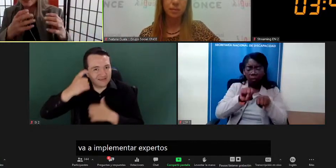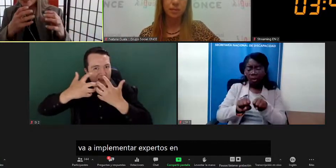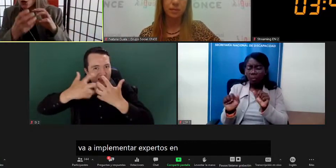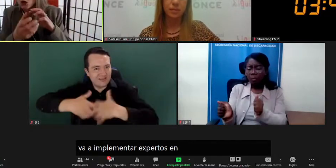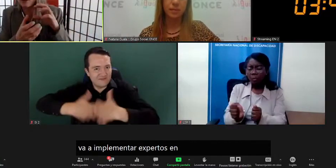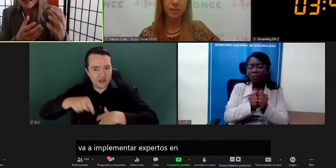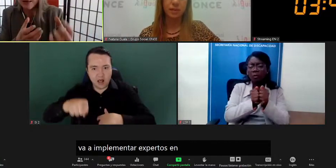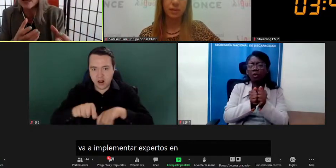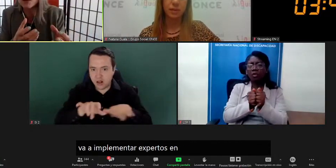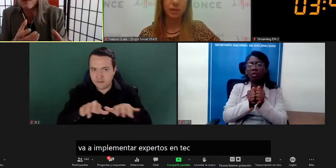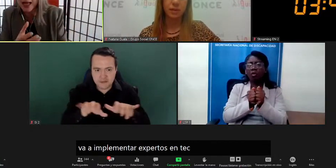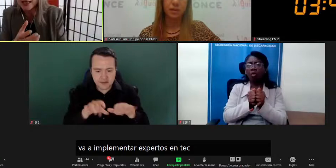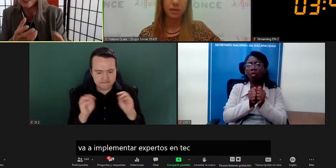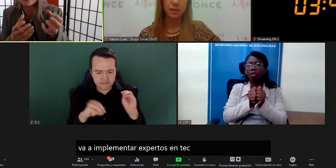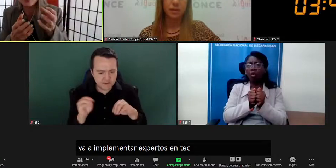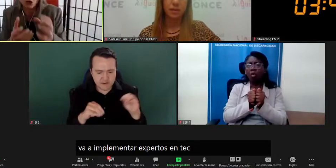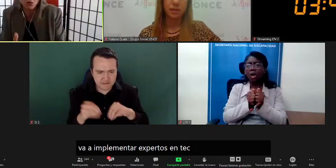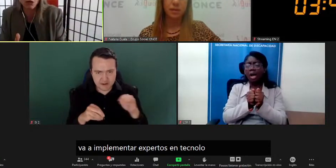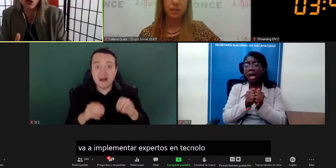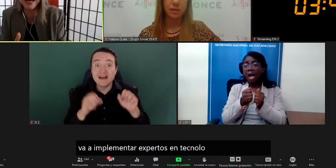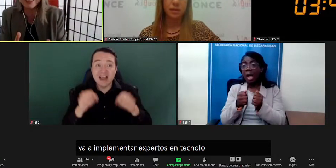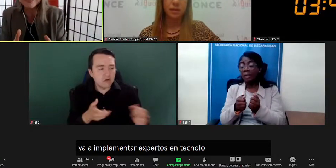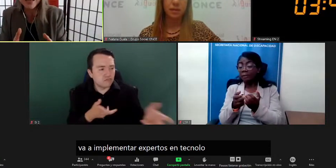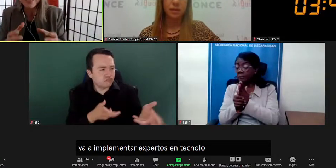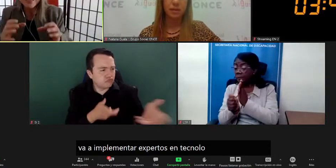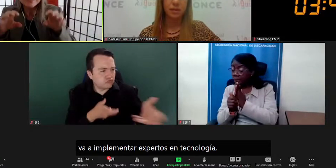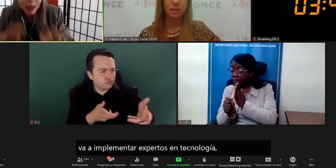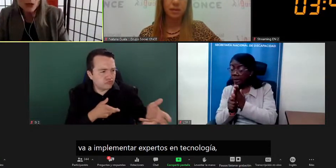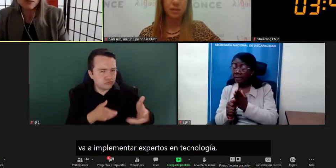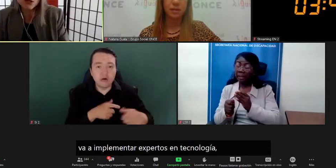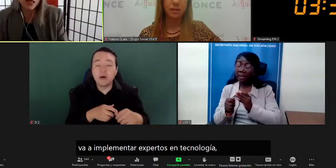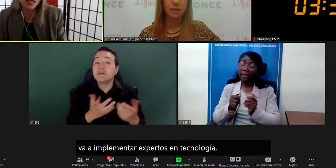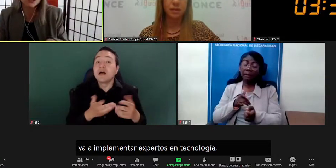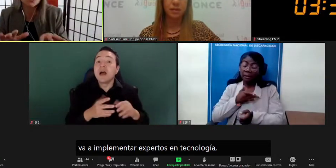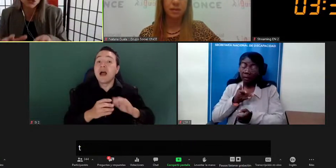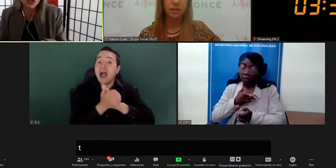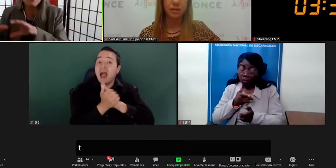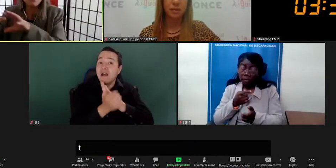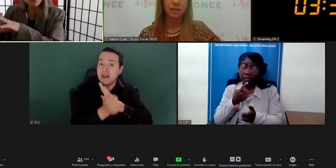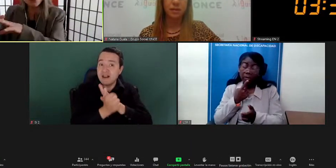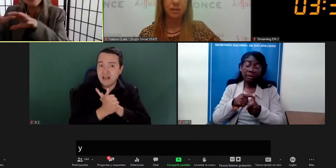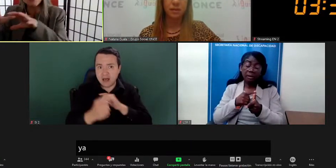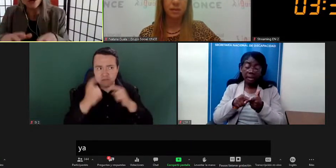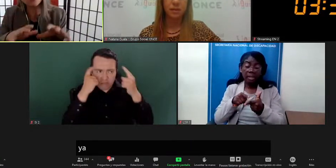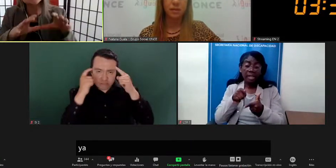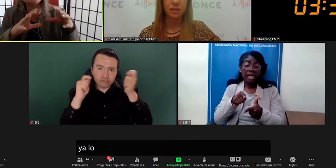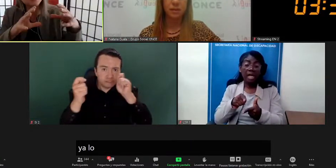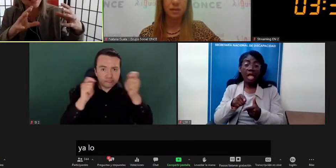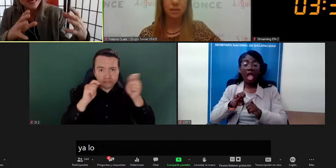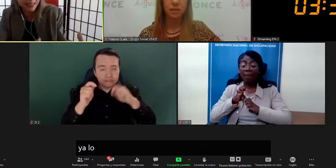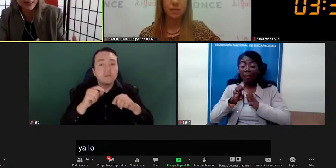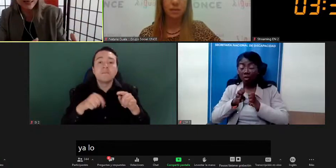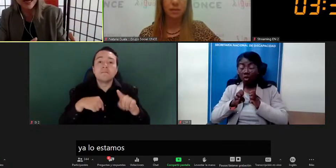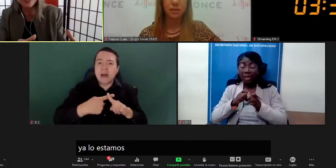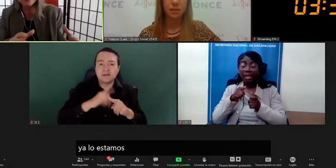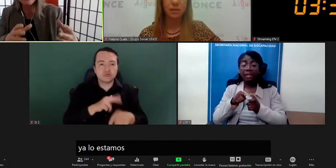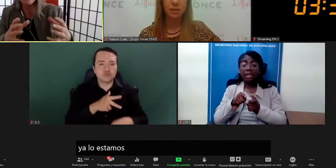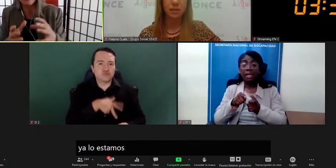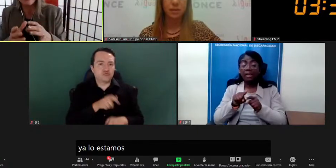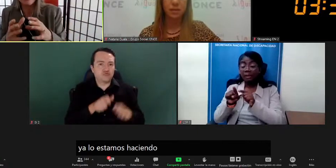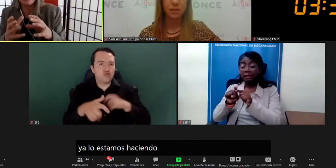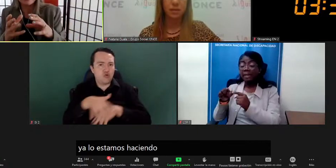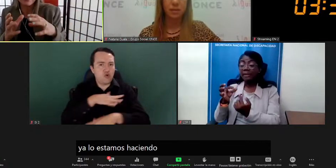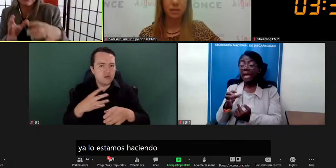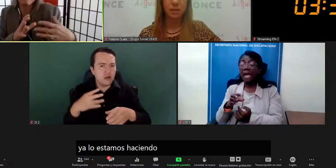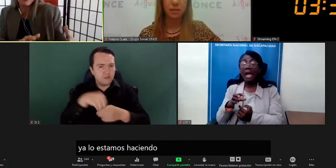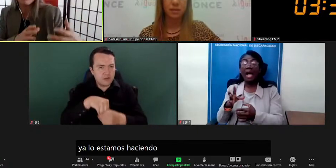so here is talent that we can put together with soft skills development and psycho-emotional development and we're working